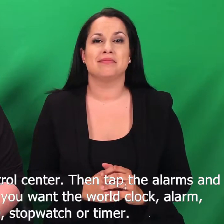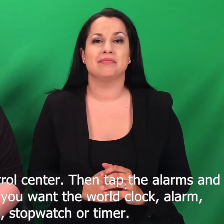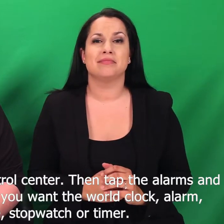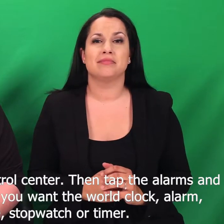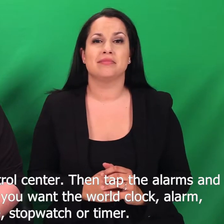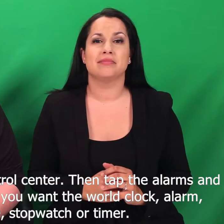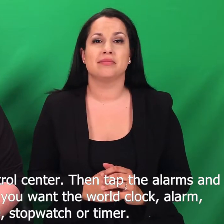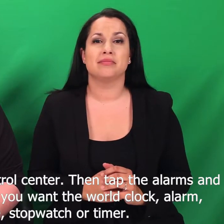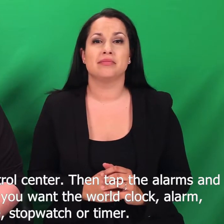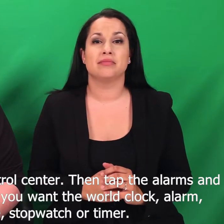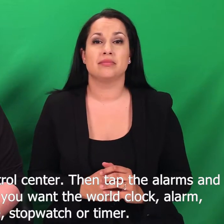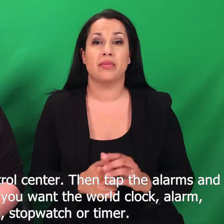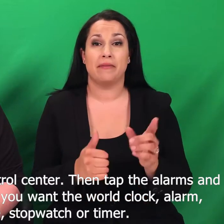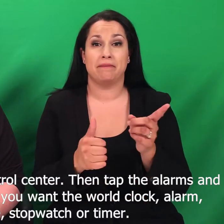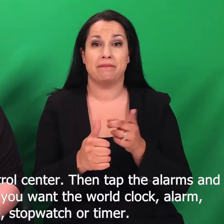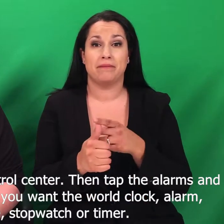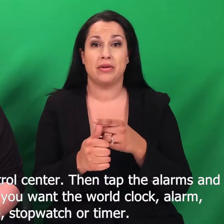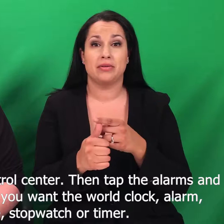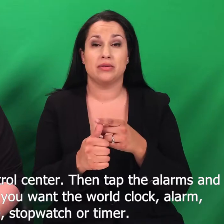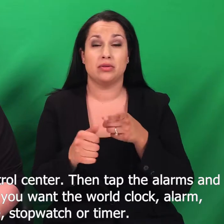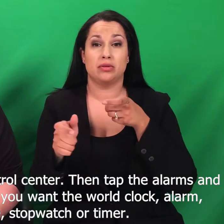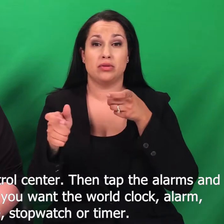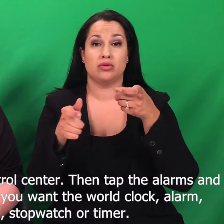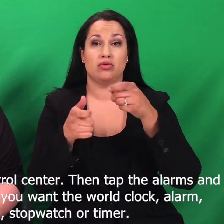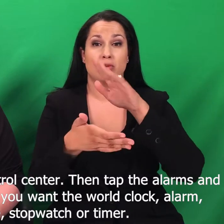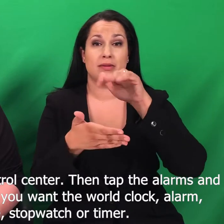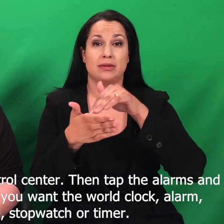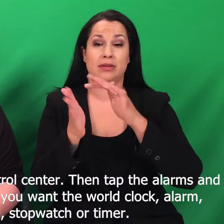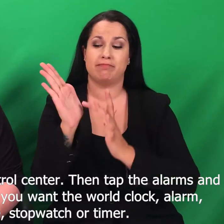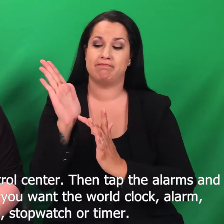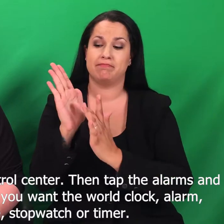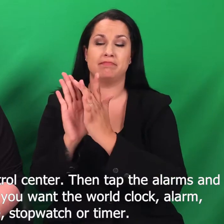First, open the Control Center.